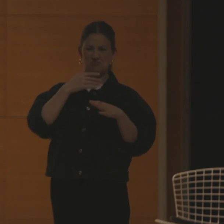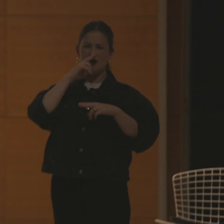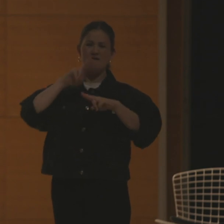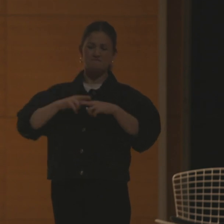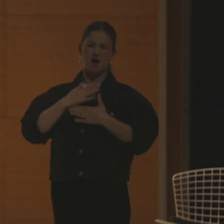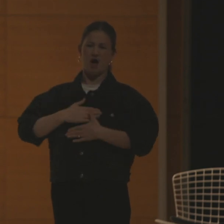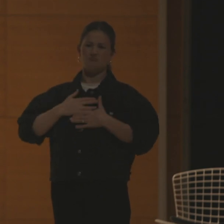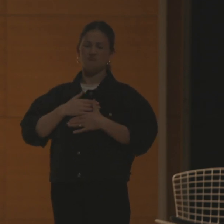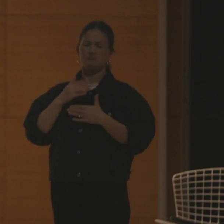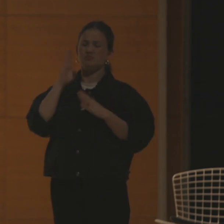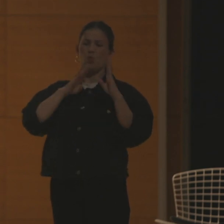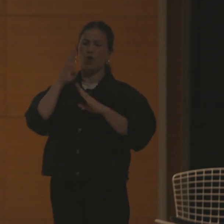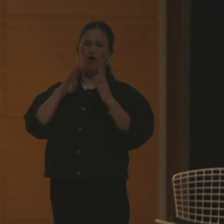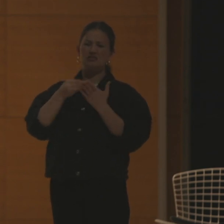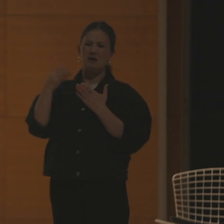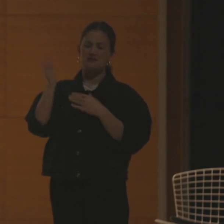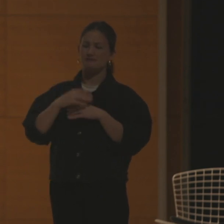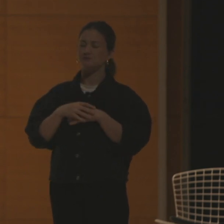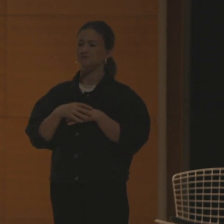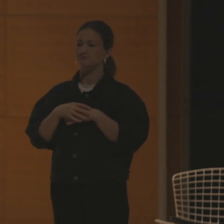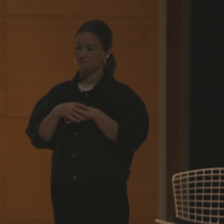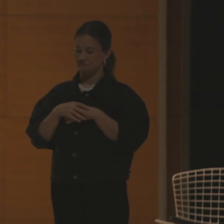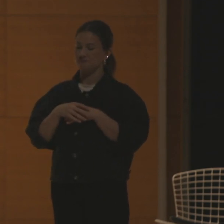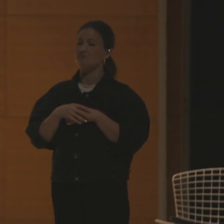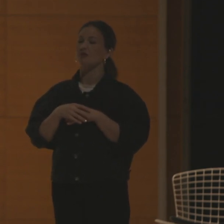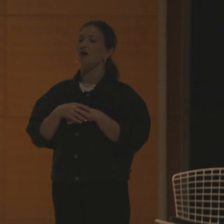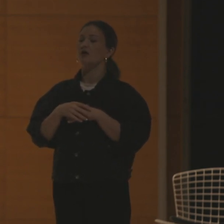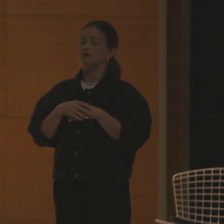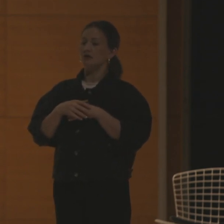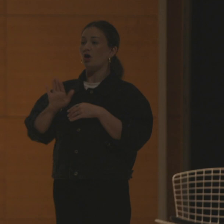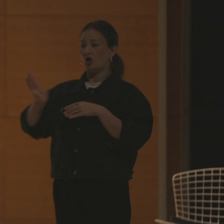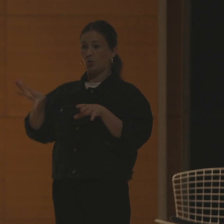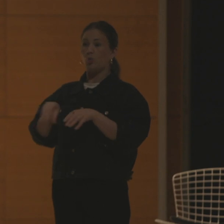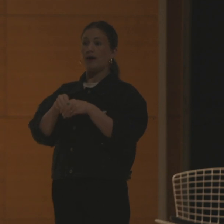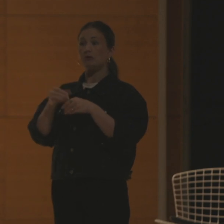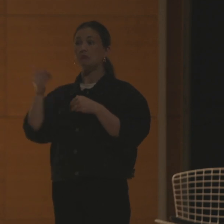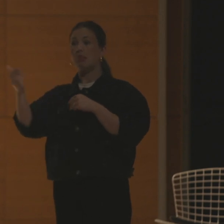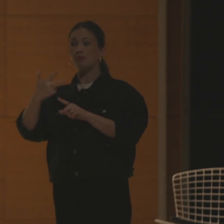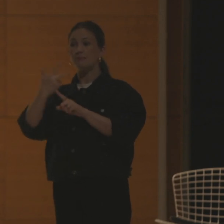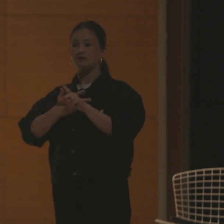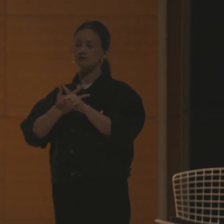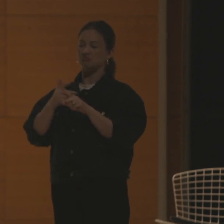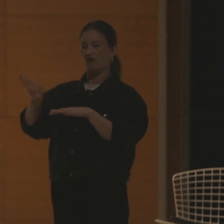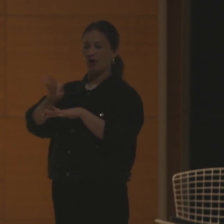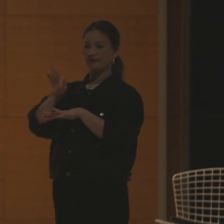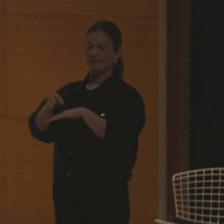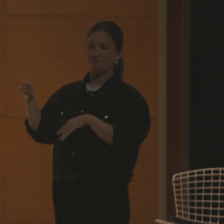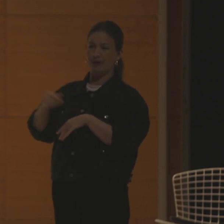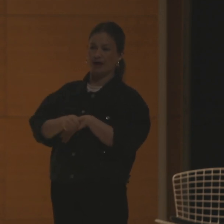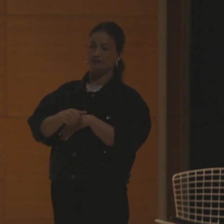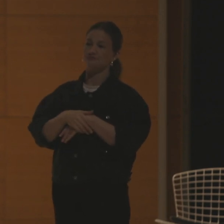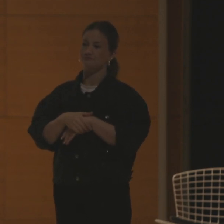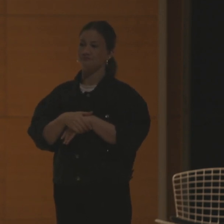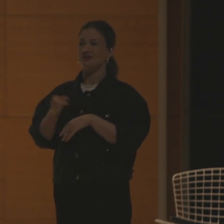is." This excursion and the Big Sur wedding that was 3 months away was financed by her fiancé. Brian Lin owned a